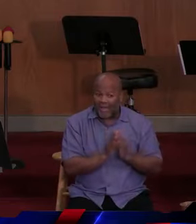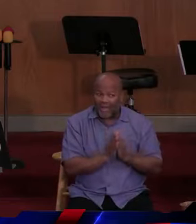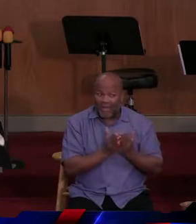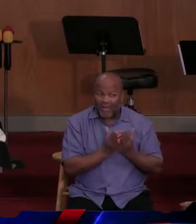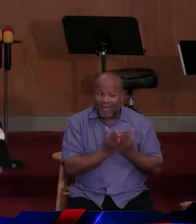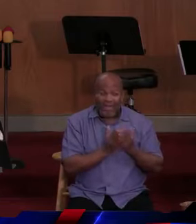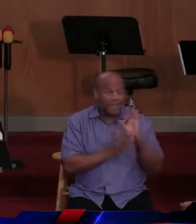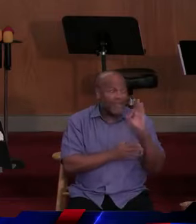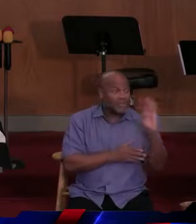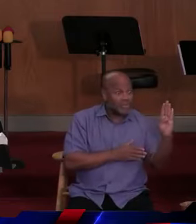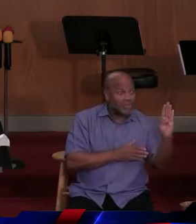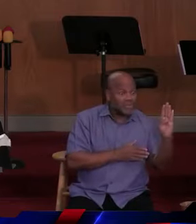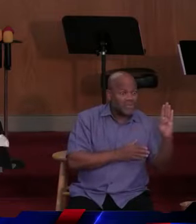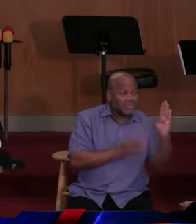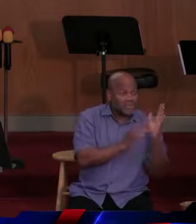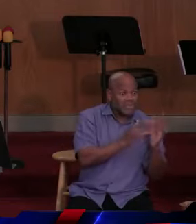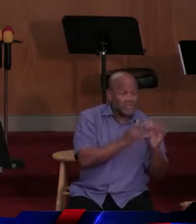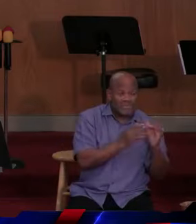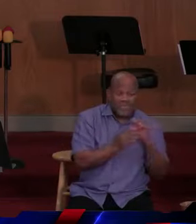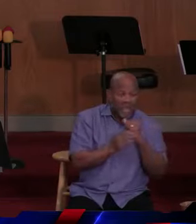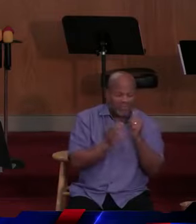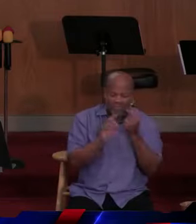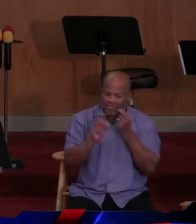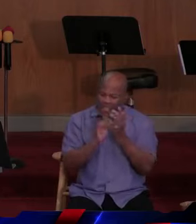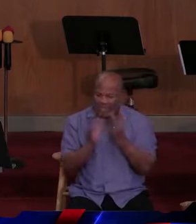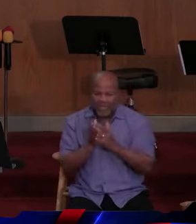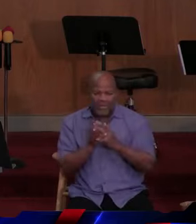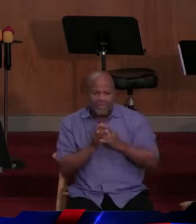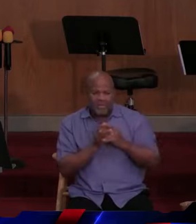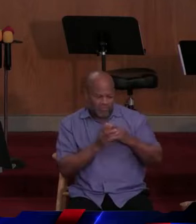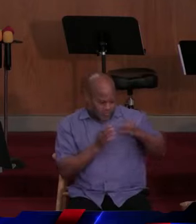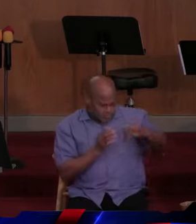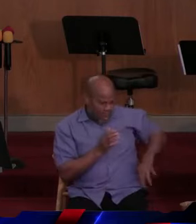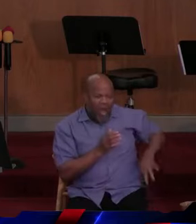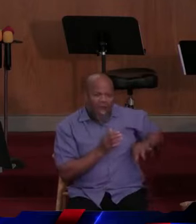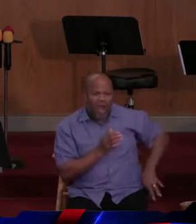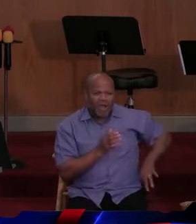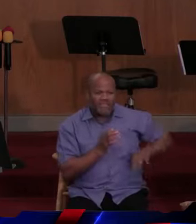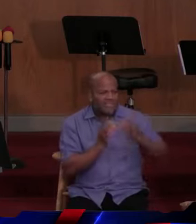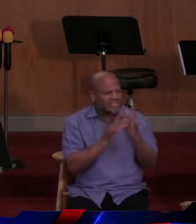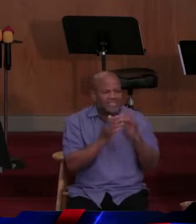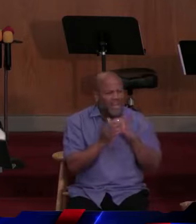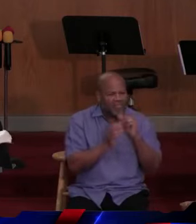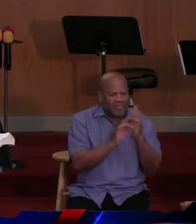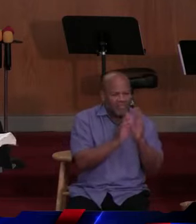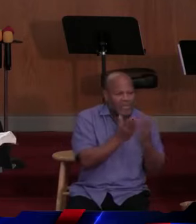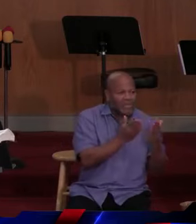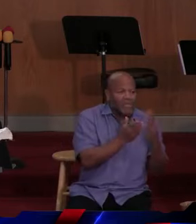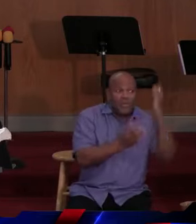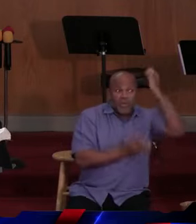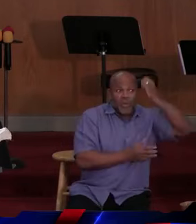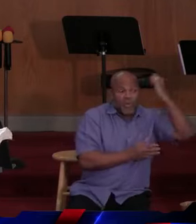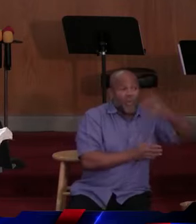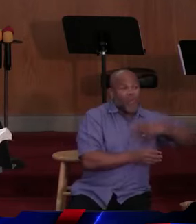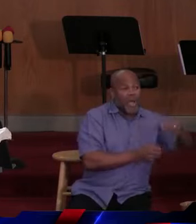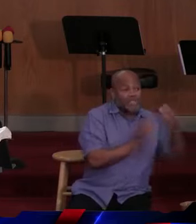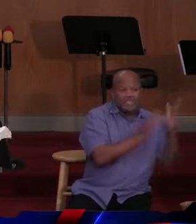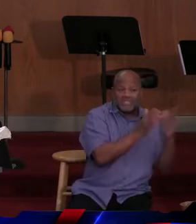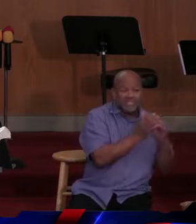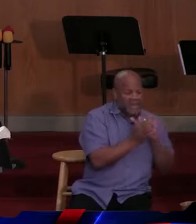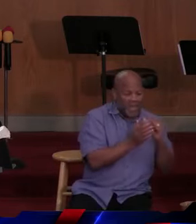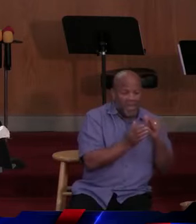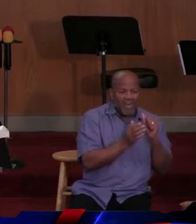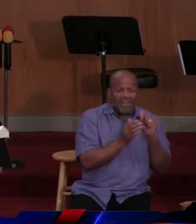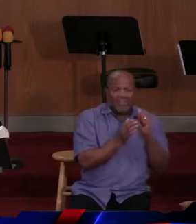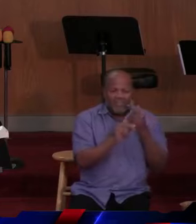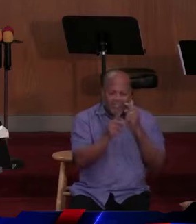Facebook Jesus, not biblical. Prosperity Jesus is not biblical. European white Jesus is not